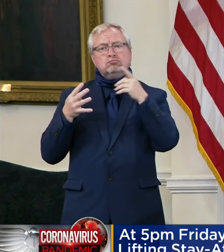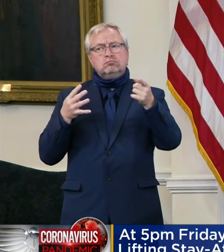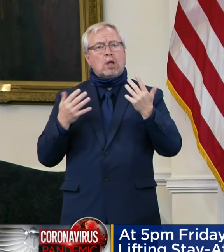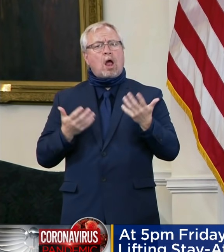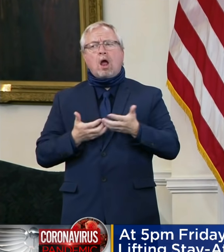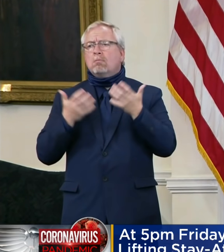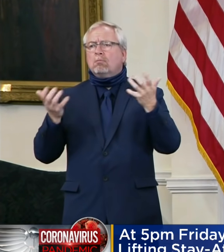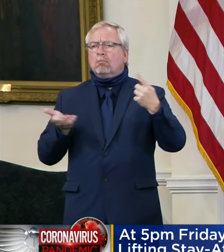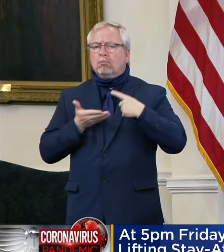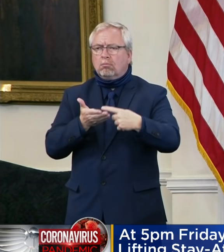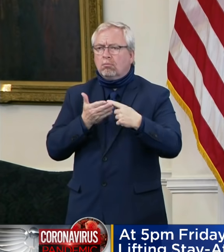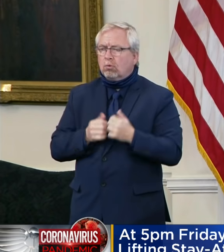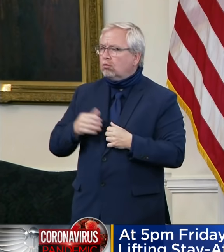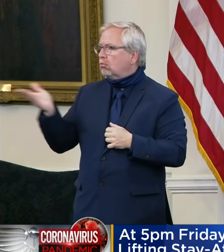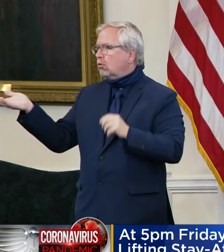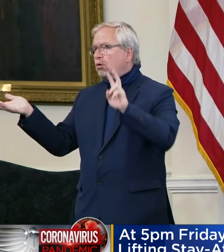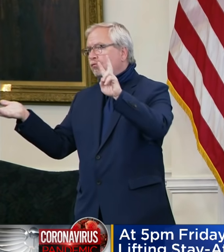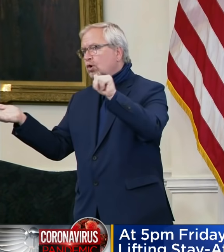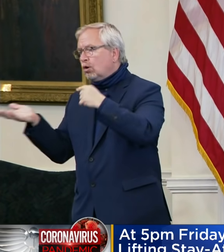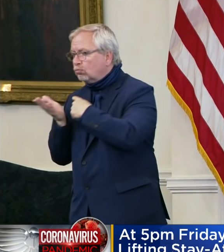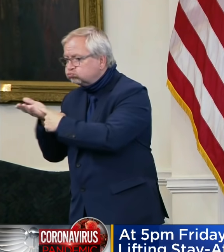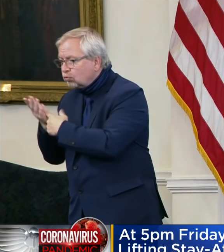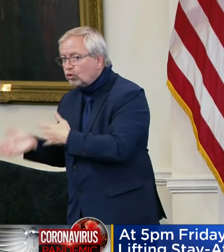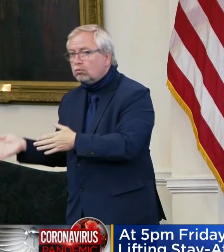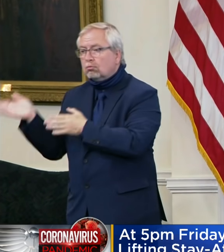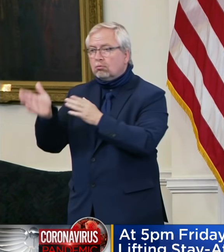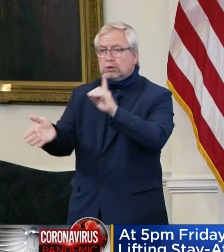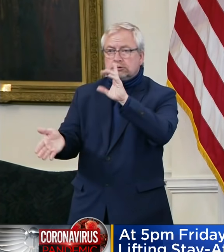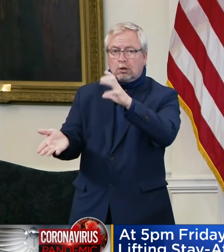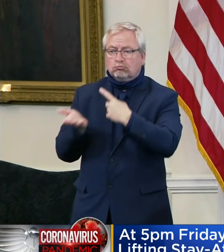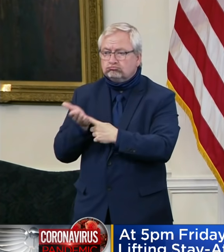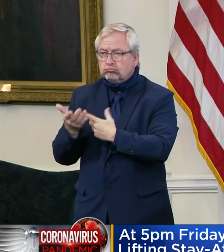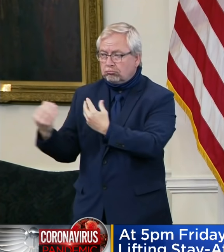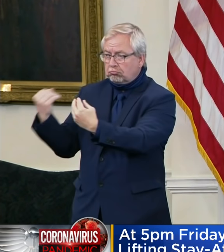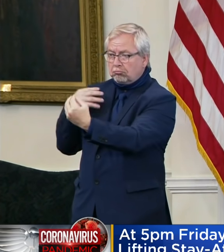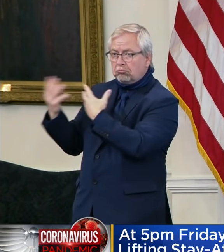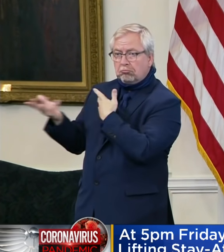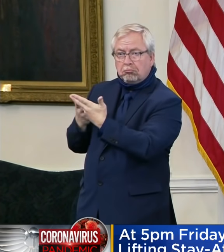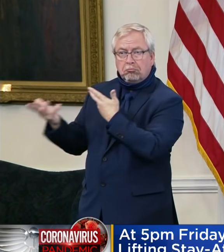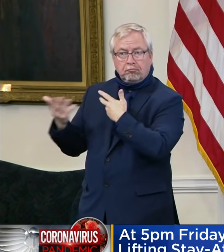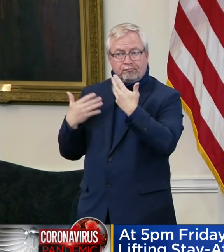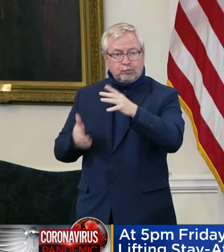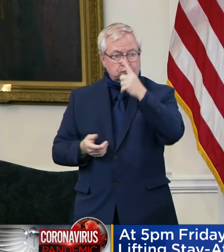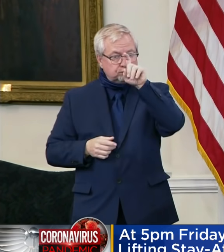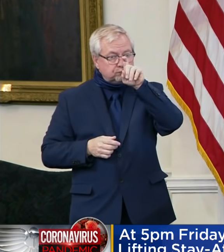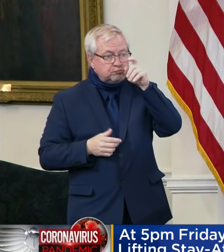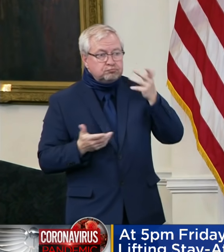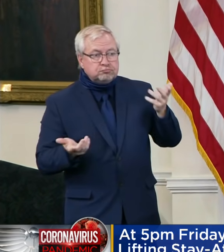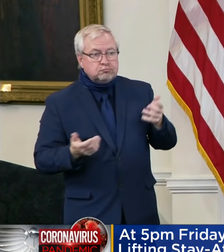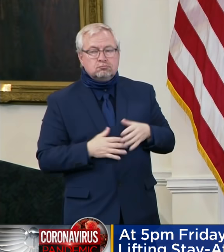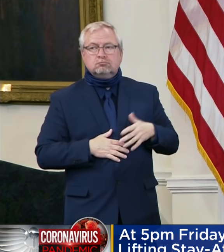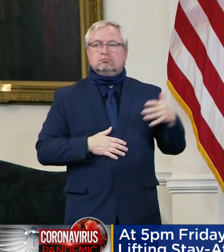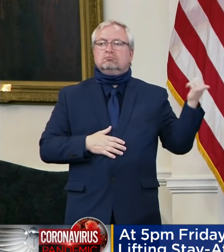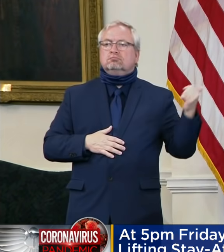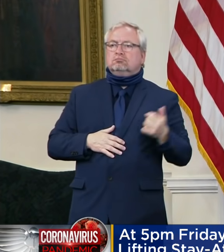any role in what you're announcing here today, and how things look on that going forward? We've had great